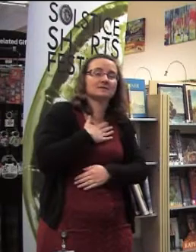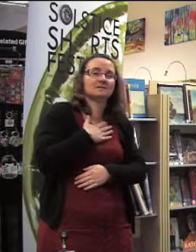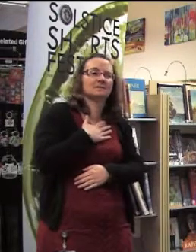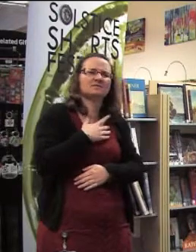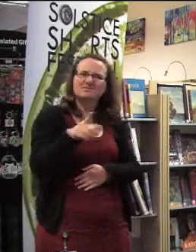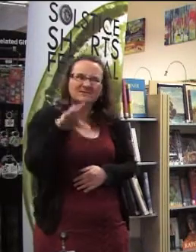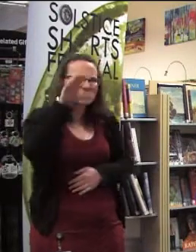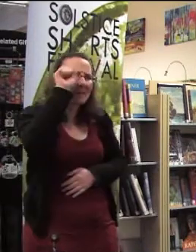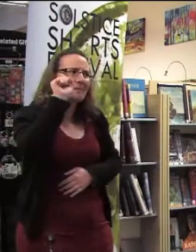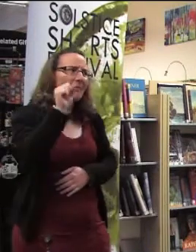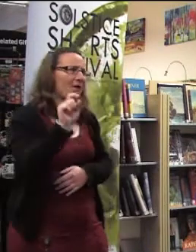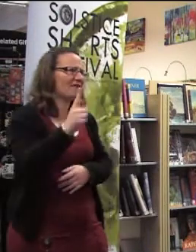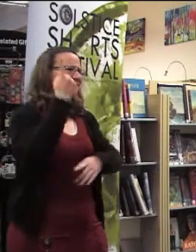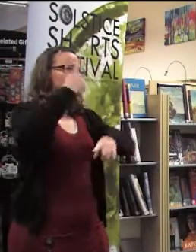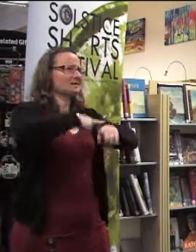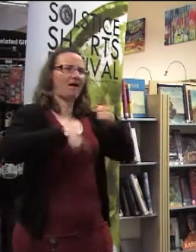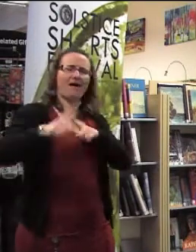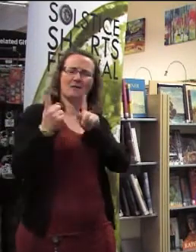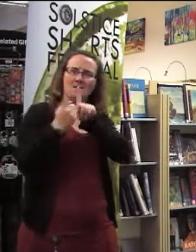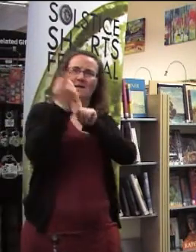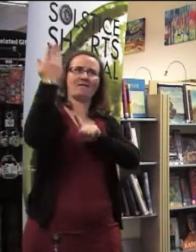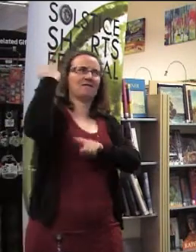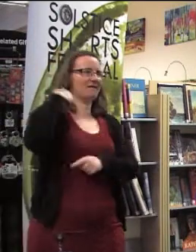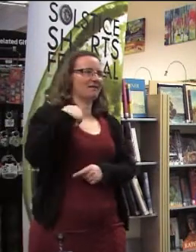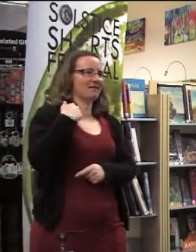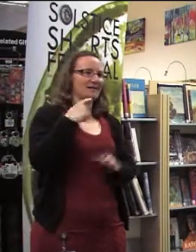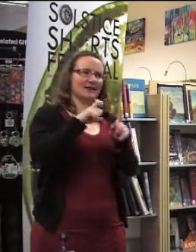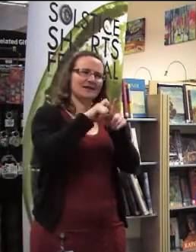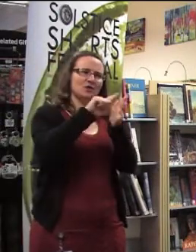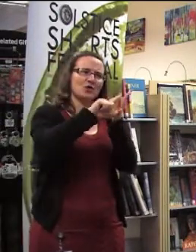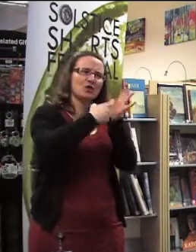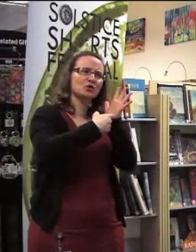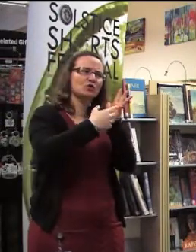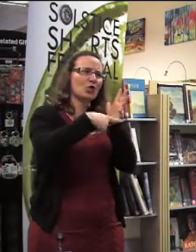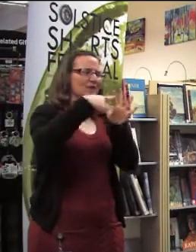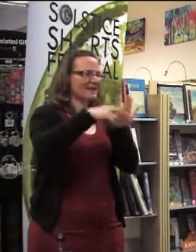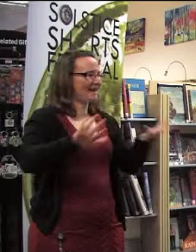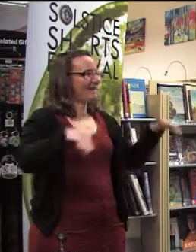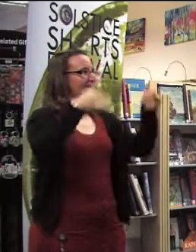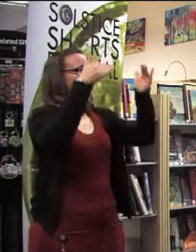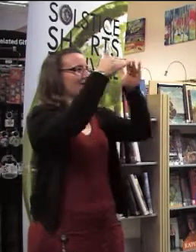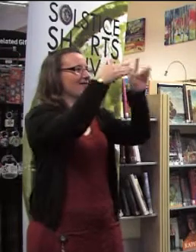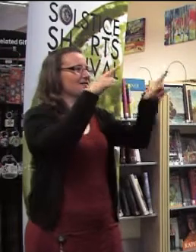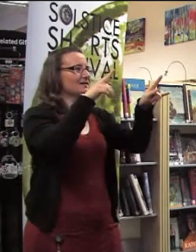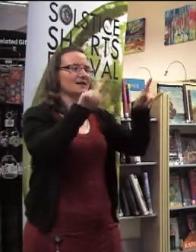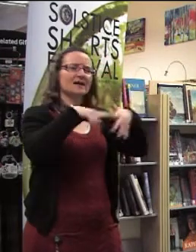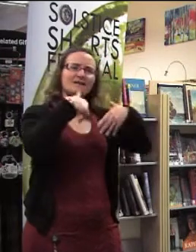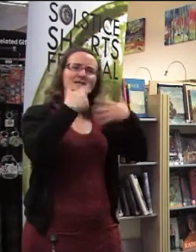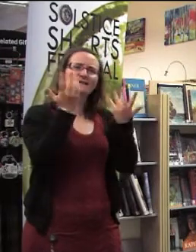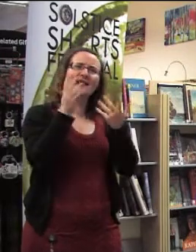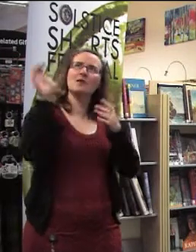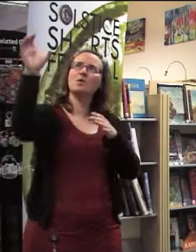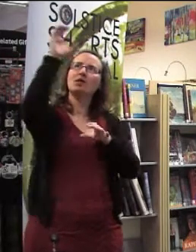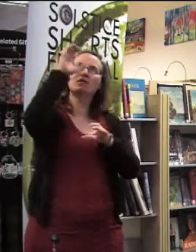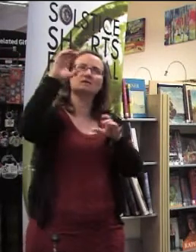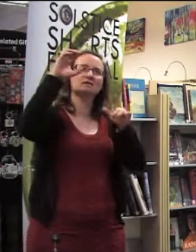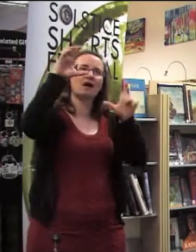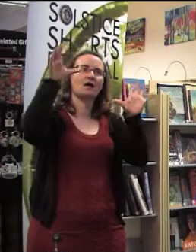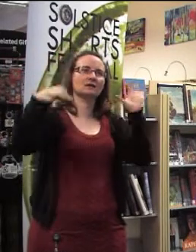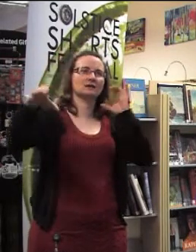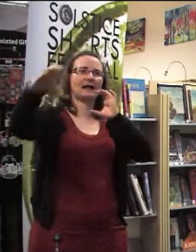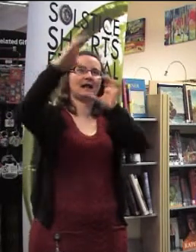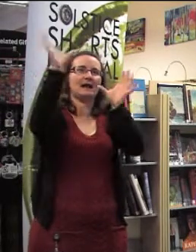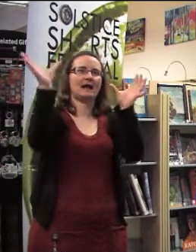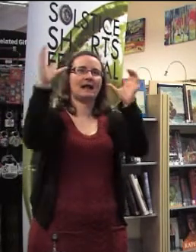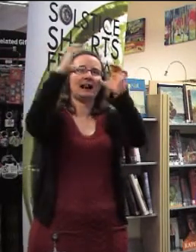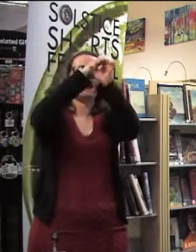Remember the day we met, high on that Dorset hillside, the day of the solar eclipse. 3 celestial